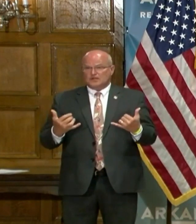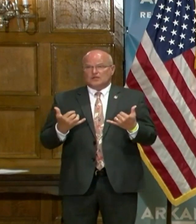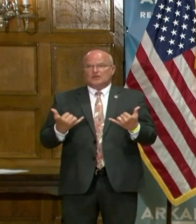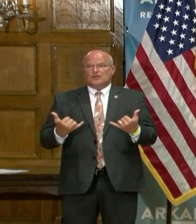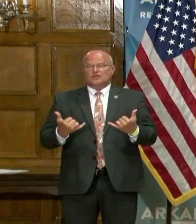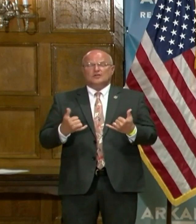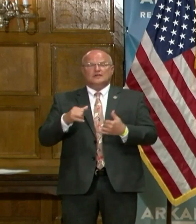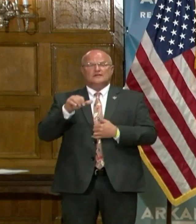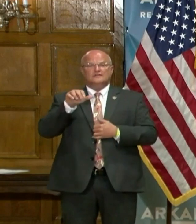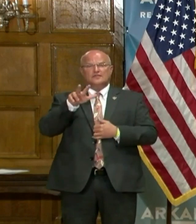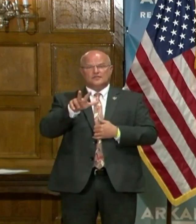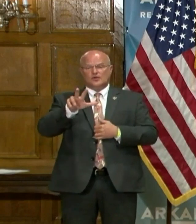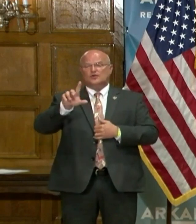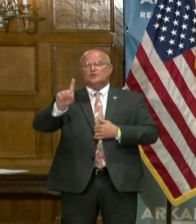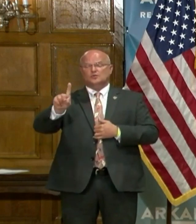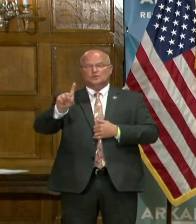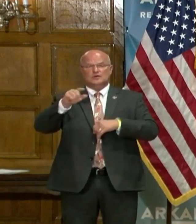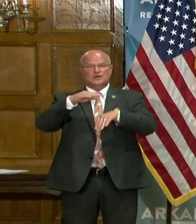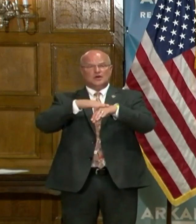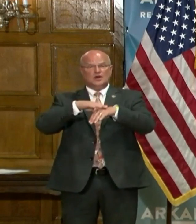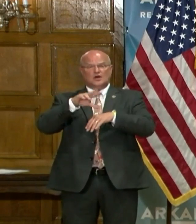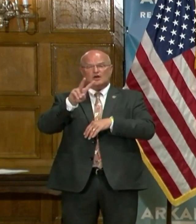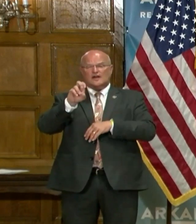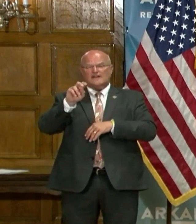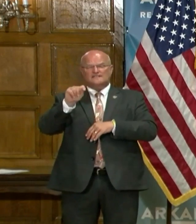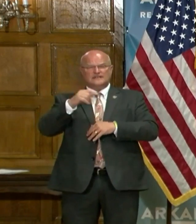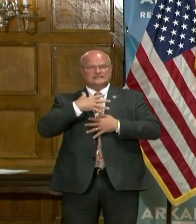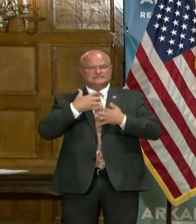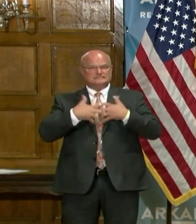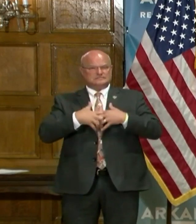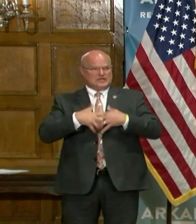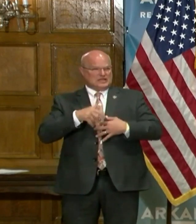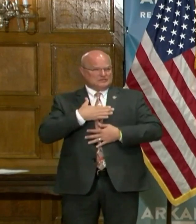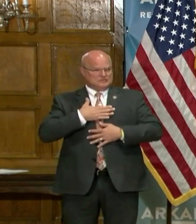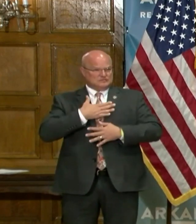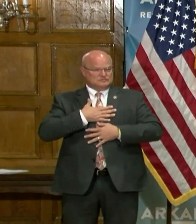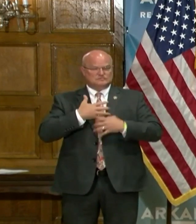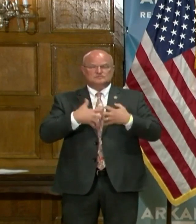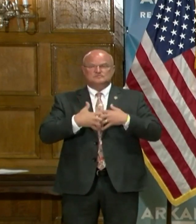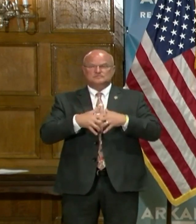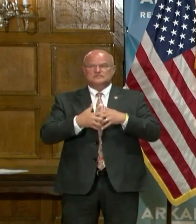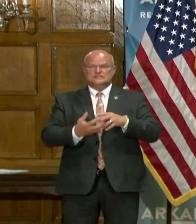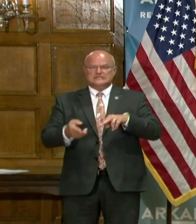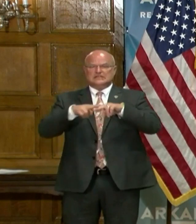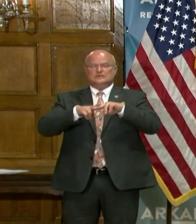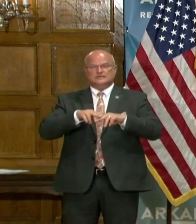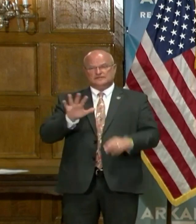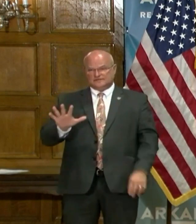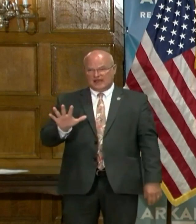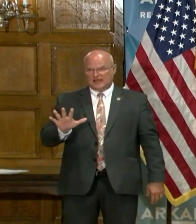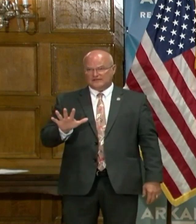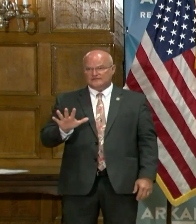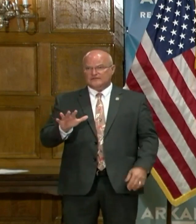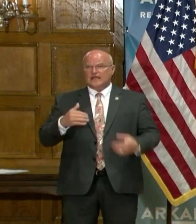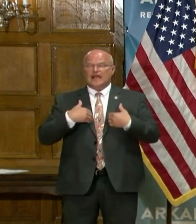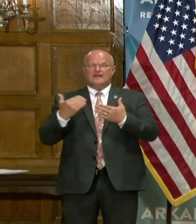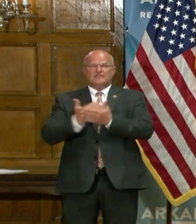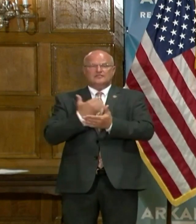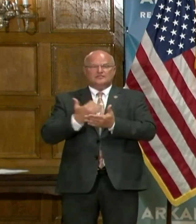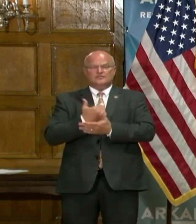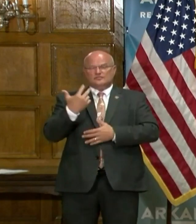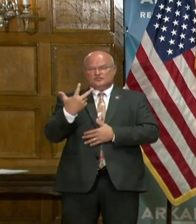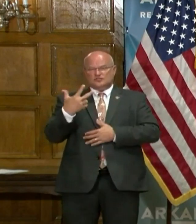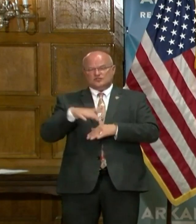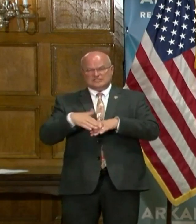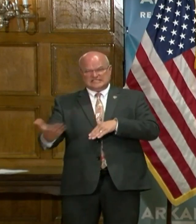currently 31 on a ventilator. That's an increase of 5 over yesterday, and then we've had 3 new deaths, so we're